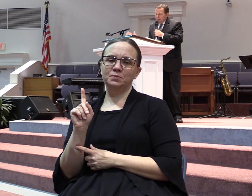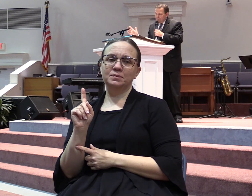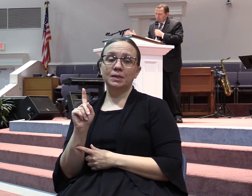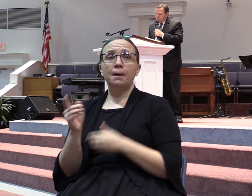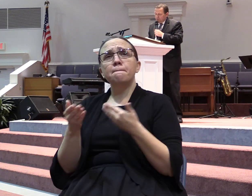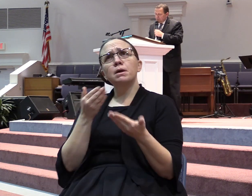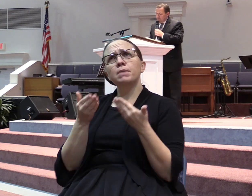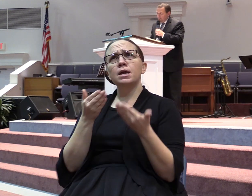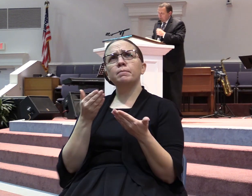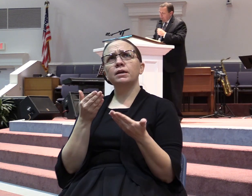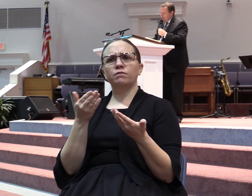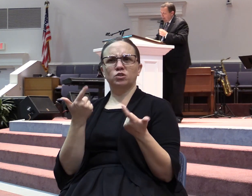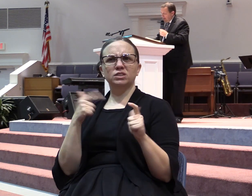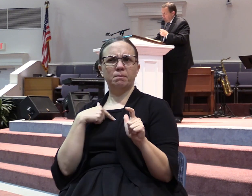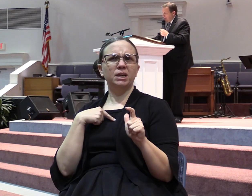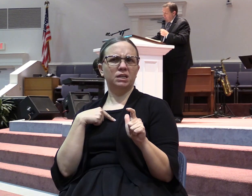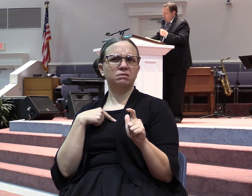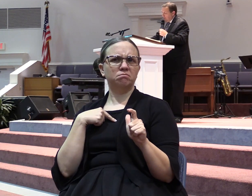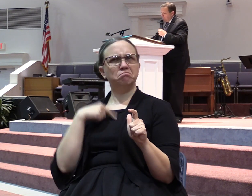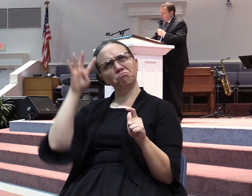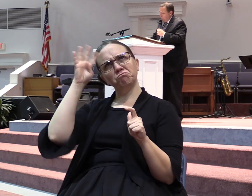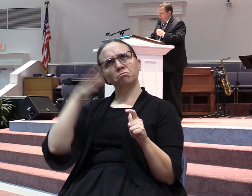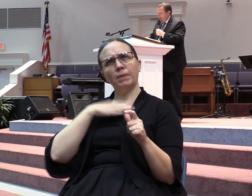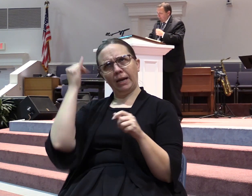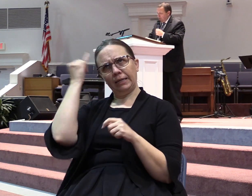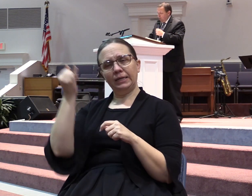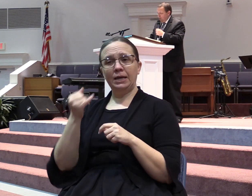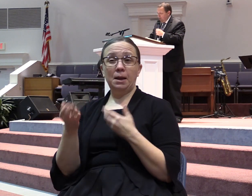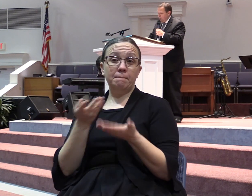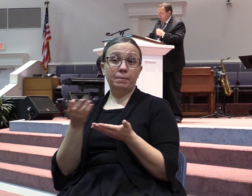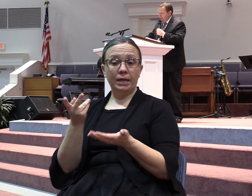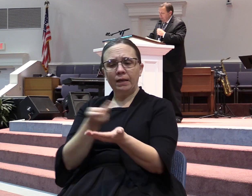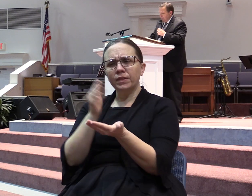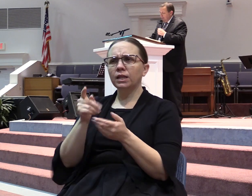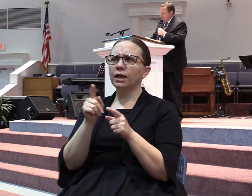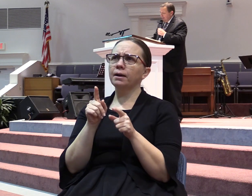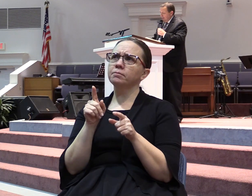But maybe if you'll just let me speculate, maybe that poor lamb just wondered